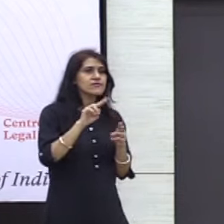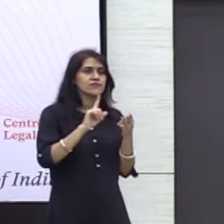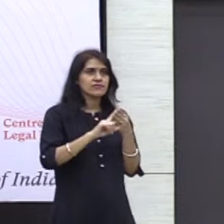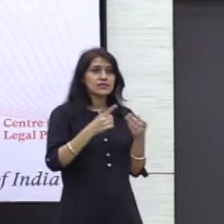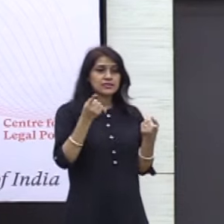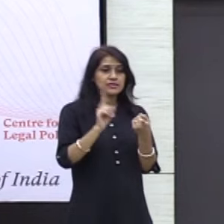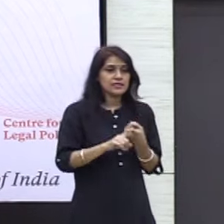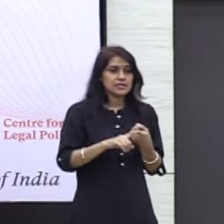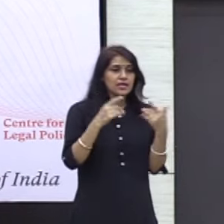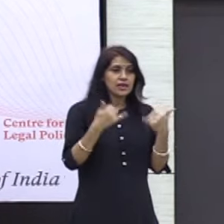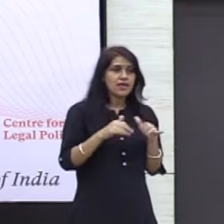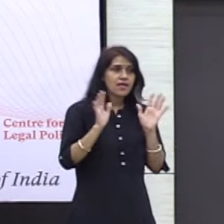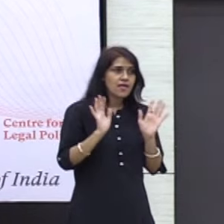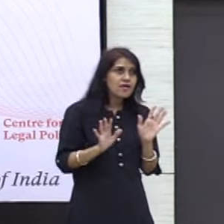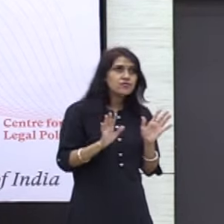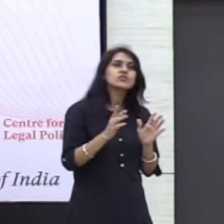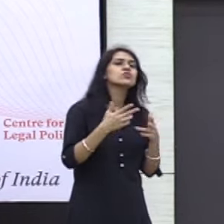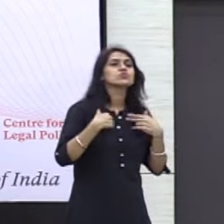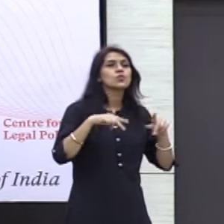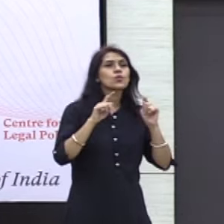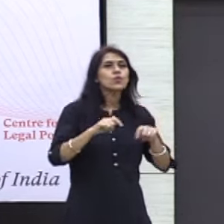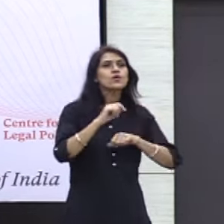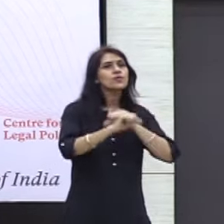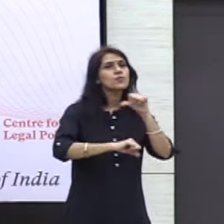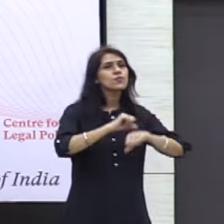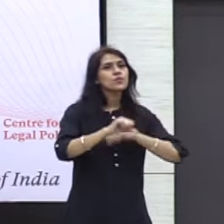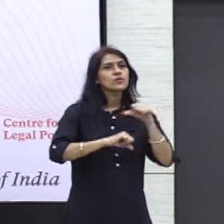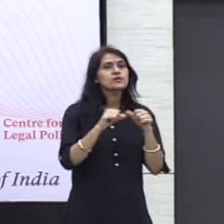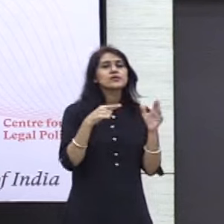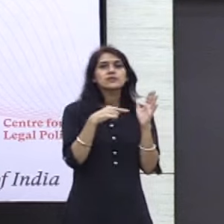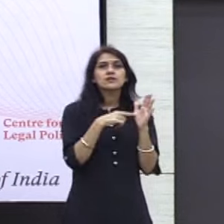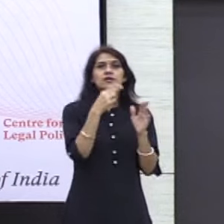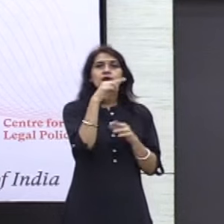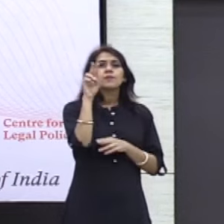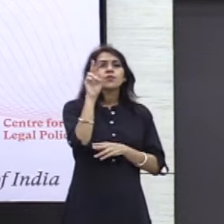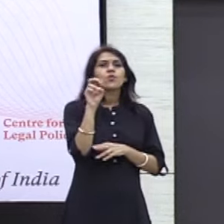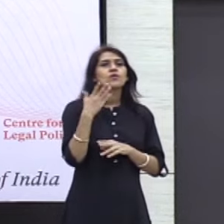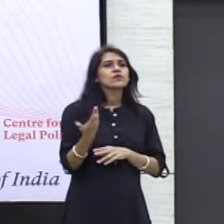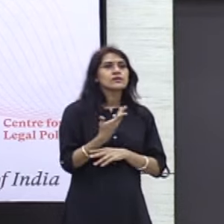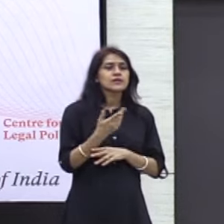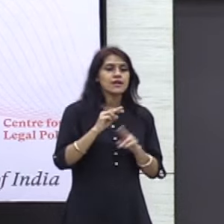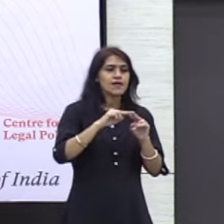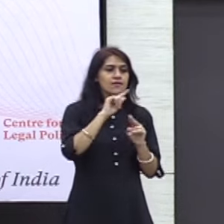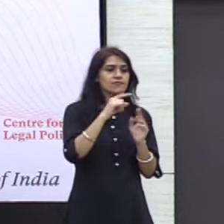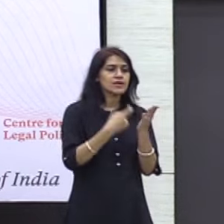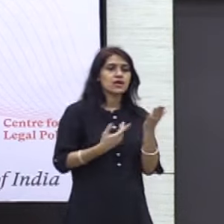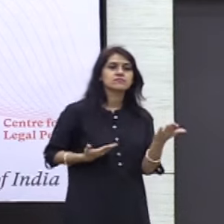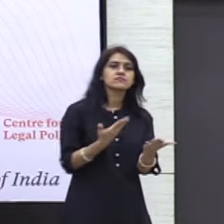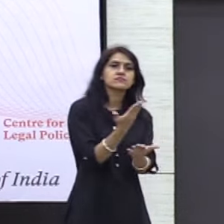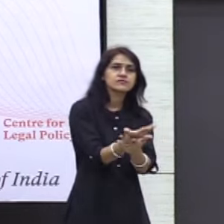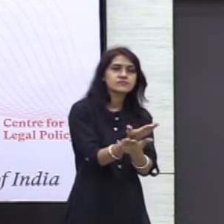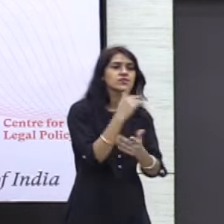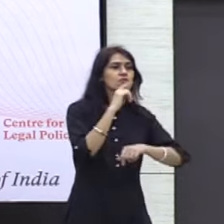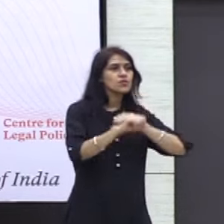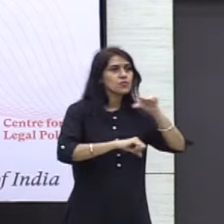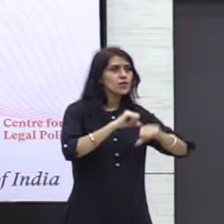the police station, which has the jurisdiction over the area, will have been entitled to register an FIR and prosecute.